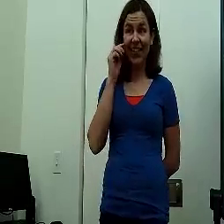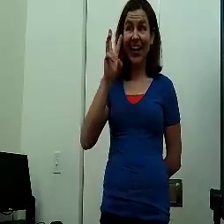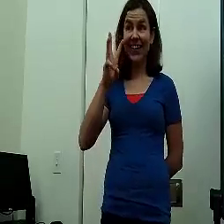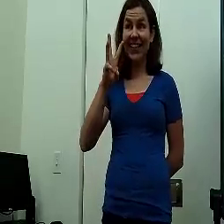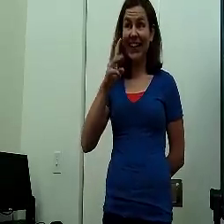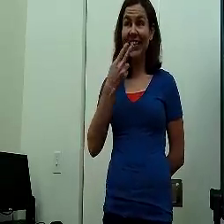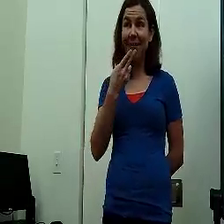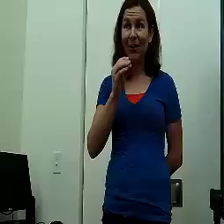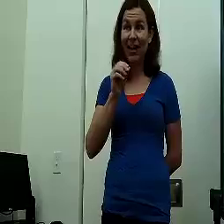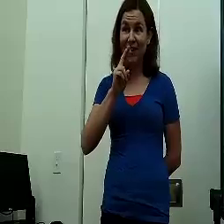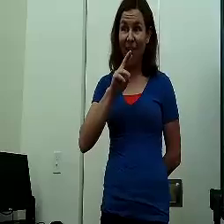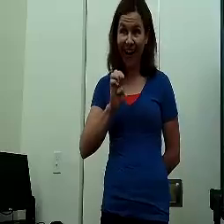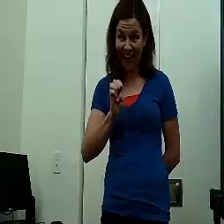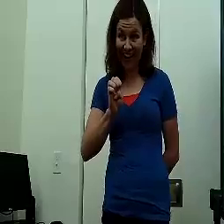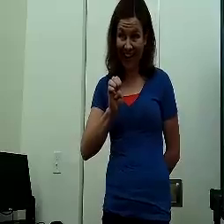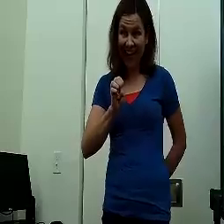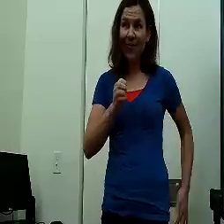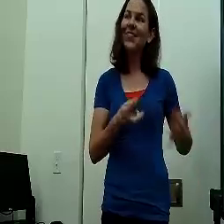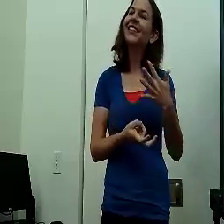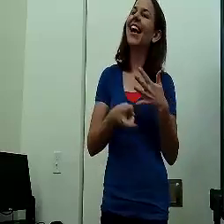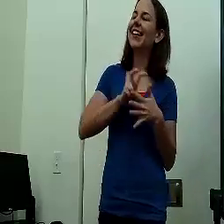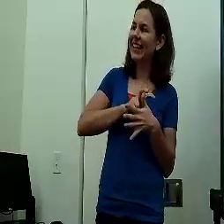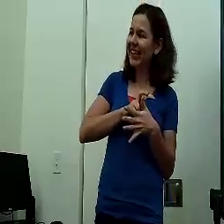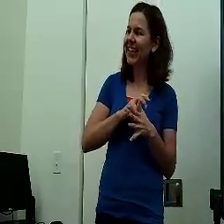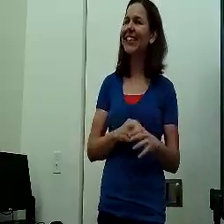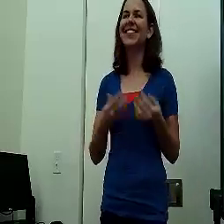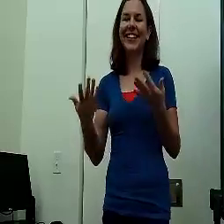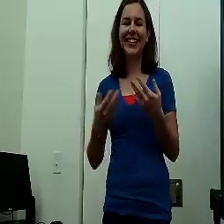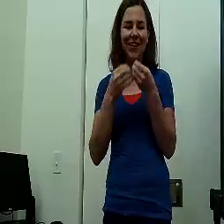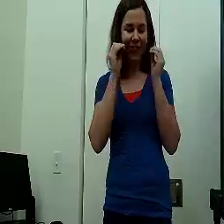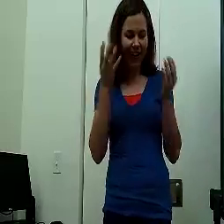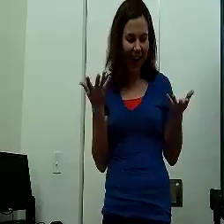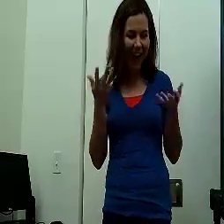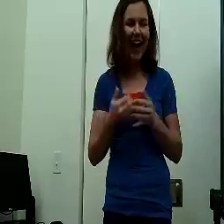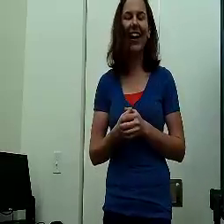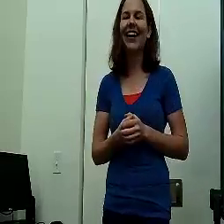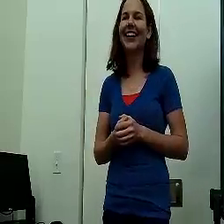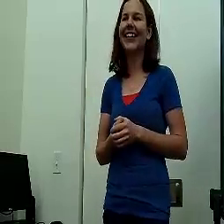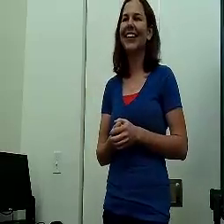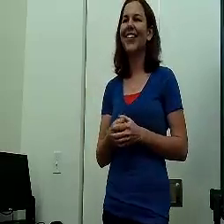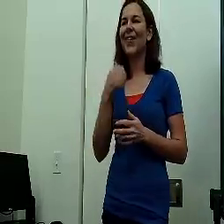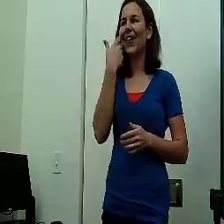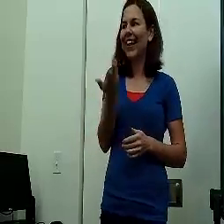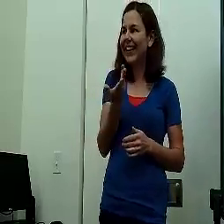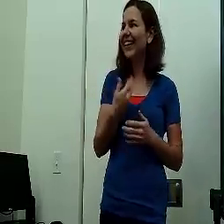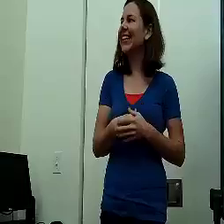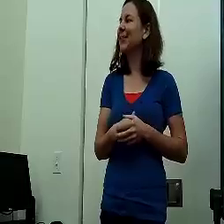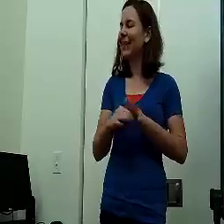anyway. Yeah, You're thinking exactly. W-H-O-R-E, Exactly. which is signed like this, just FYI. Or like this, but